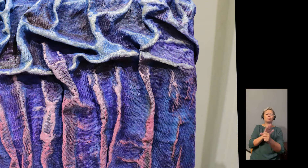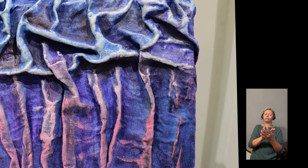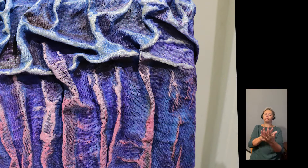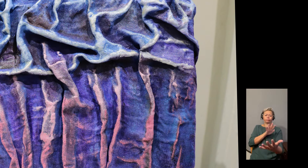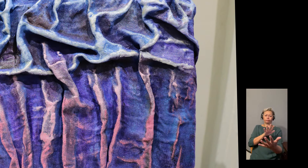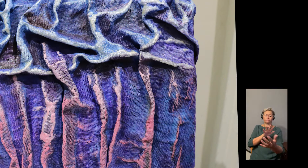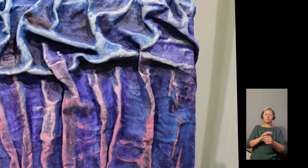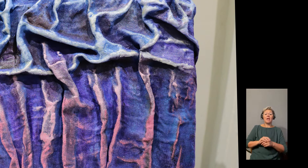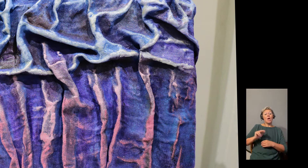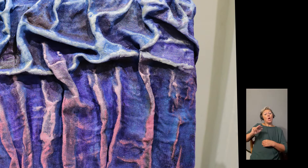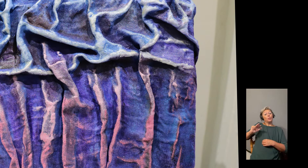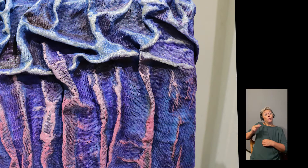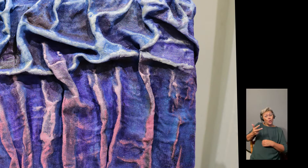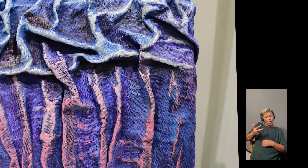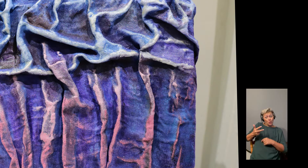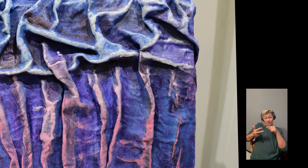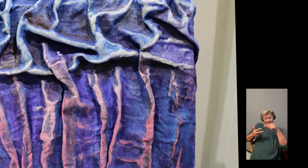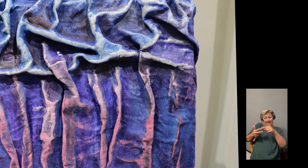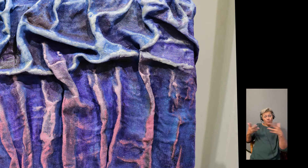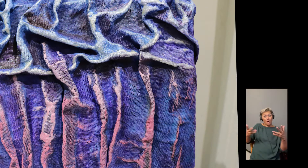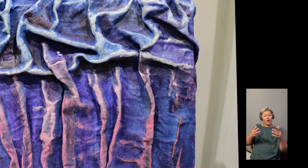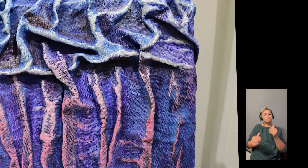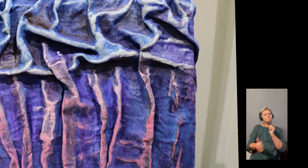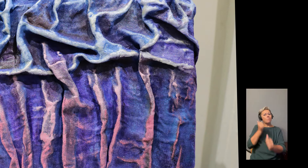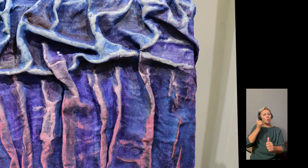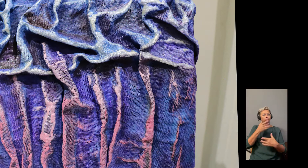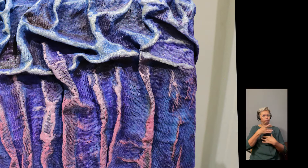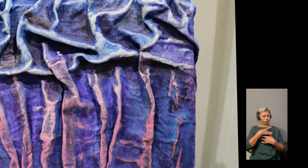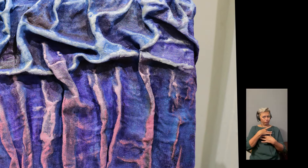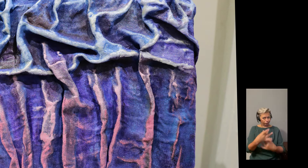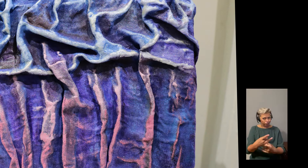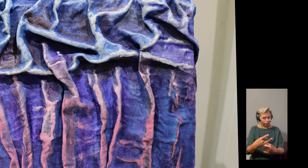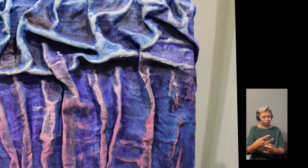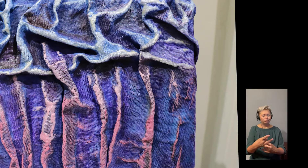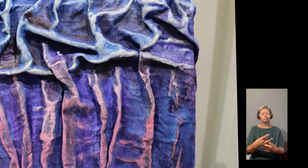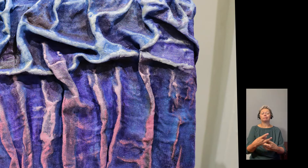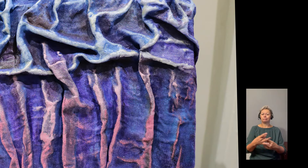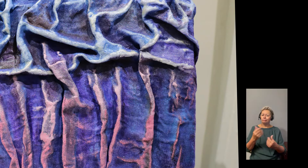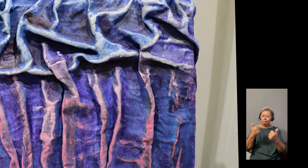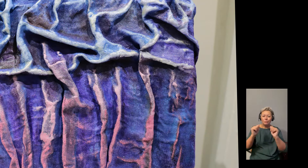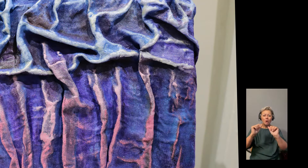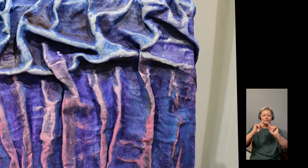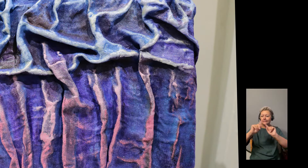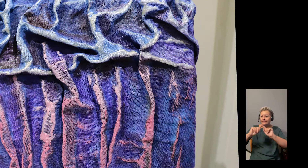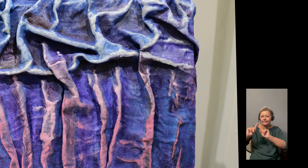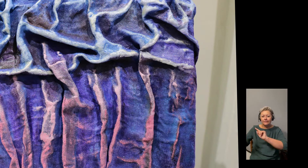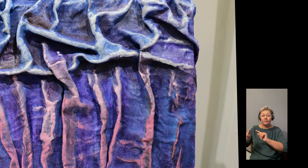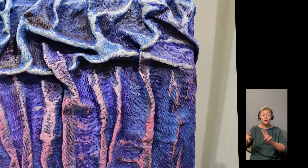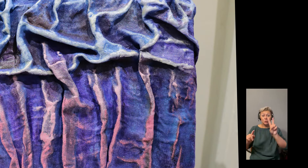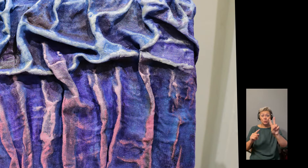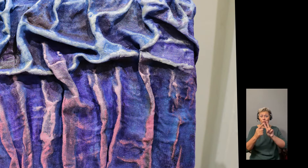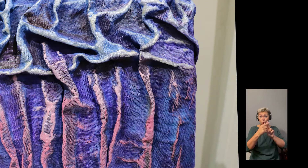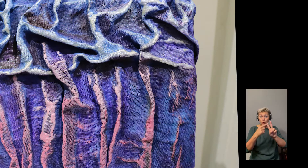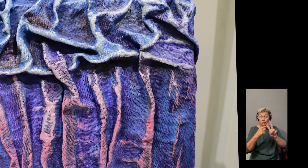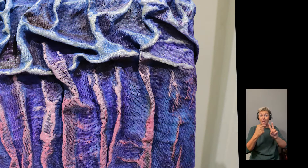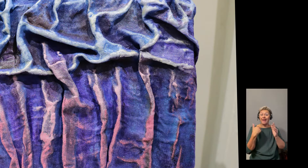of work was the most interesting to make and the most experimental. The 2 panels consist of a foreground and